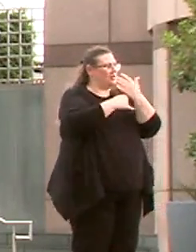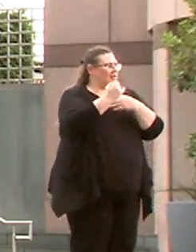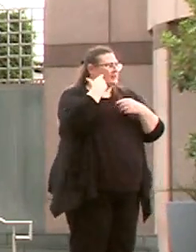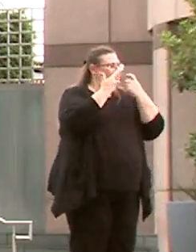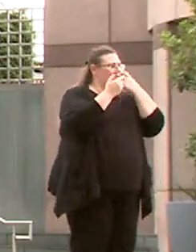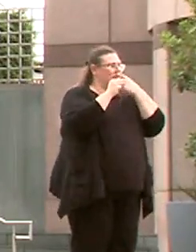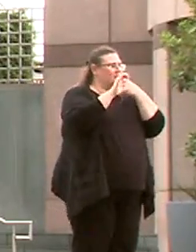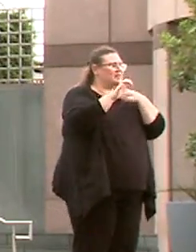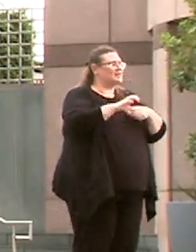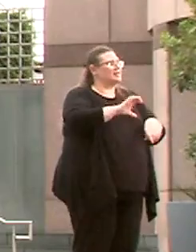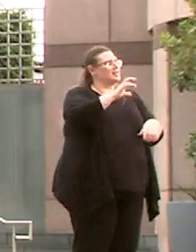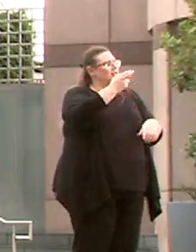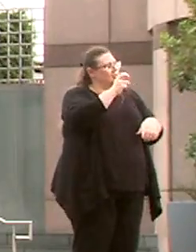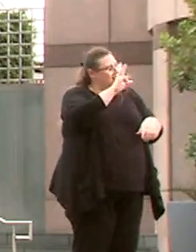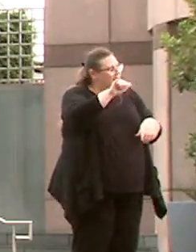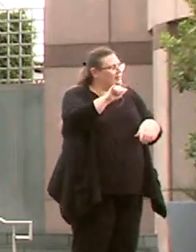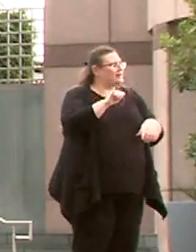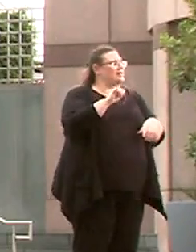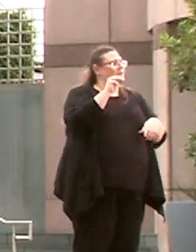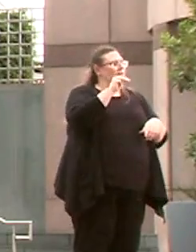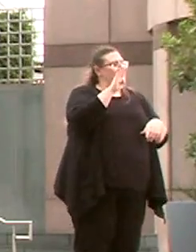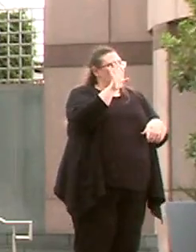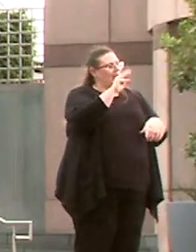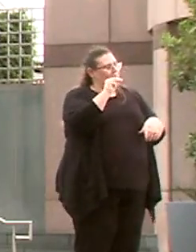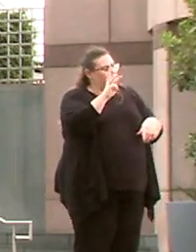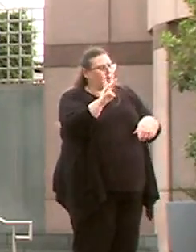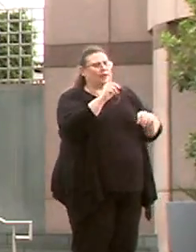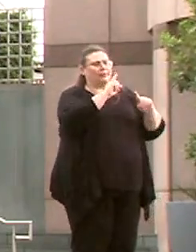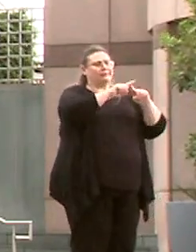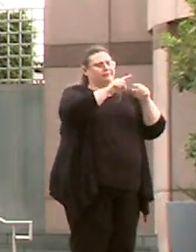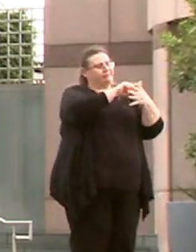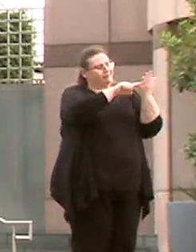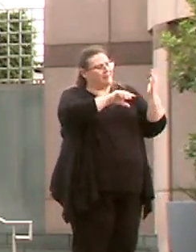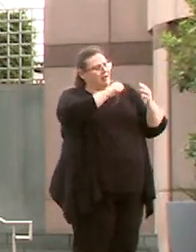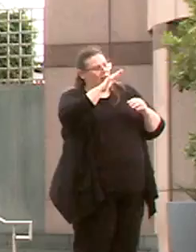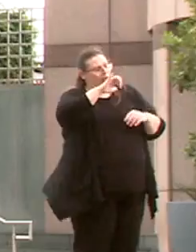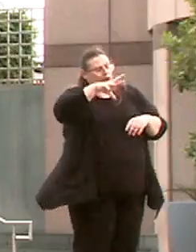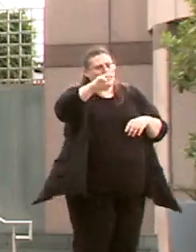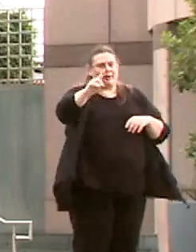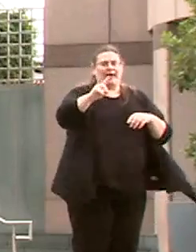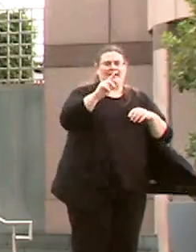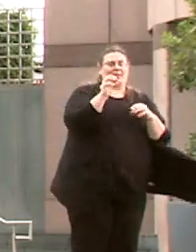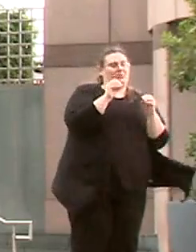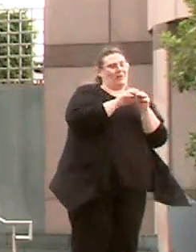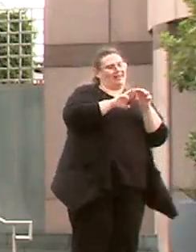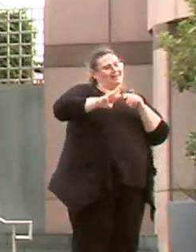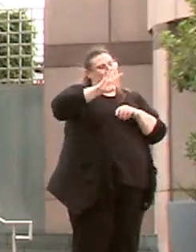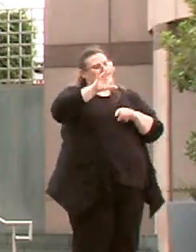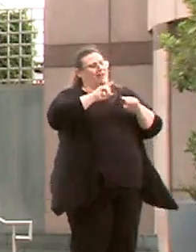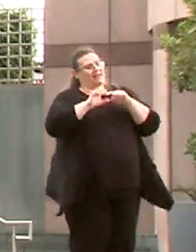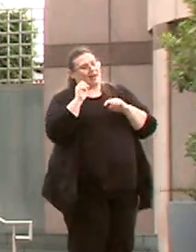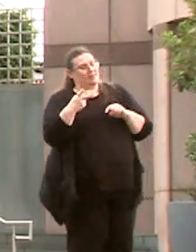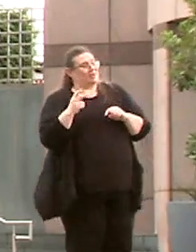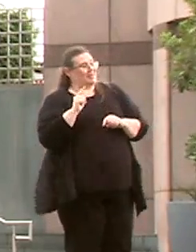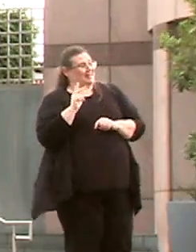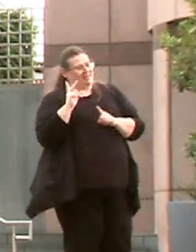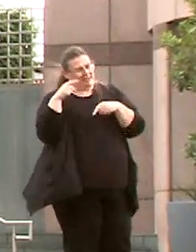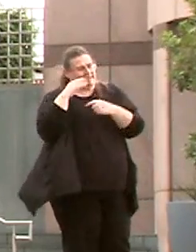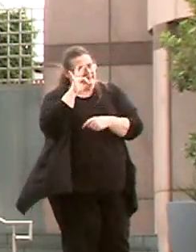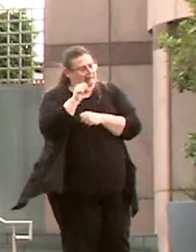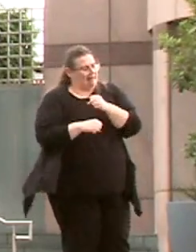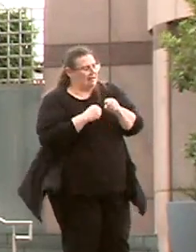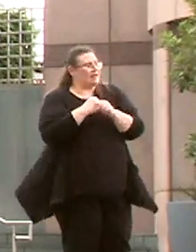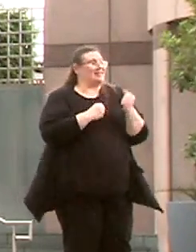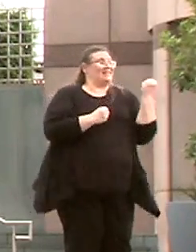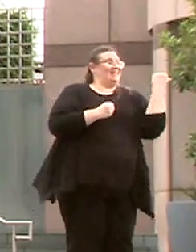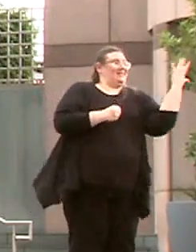GMC, Chevy, Marmol, BMW, plus other brands, and shot 65 plus episodes of TV in 9 years, 15